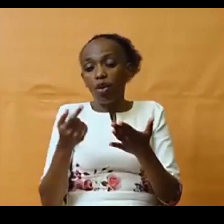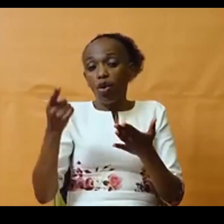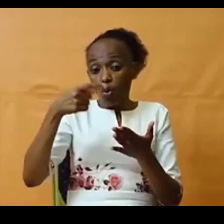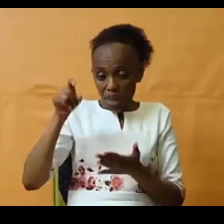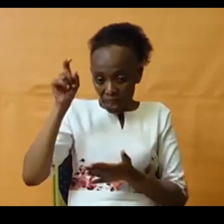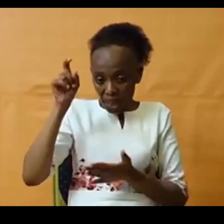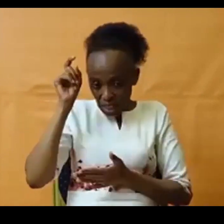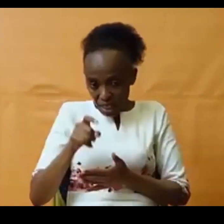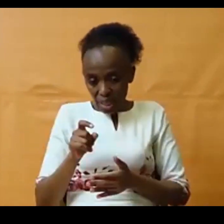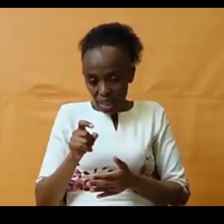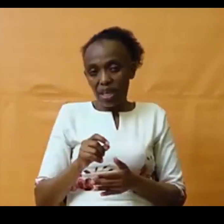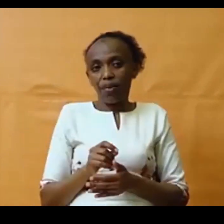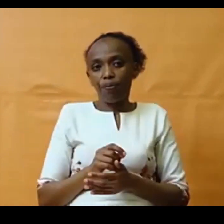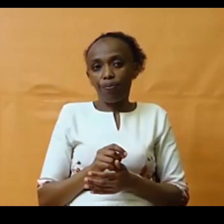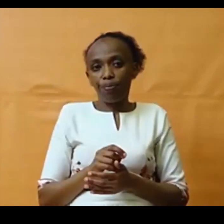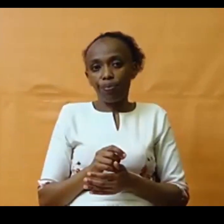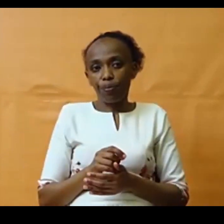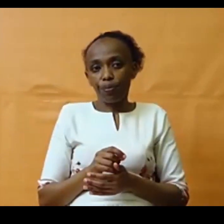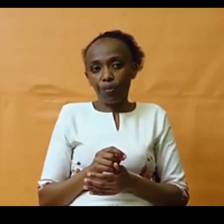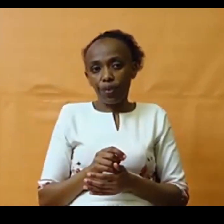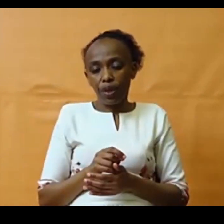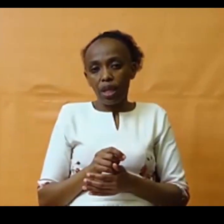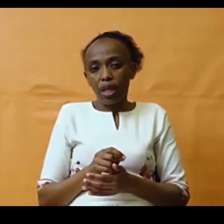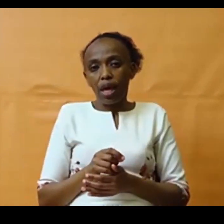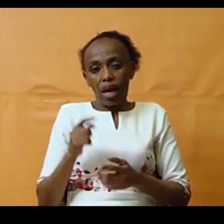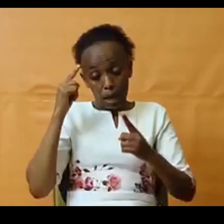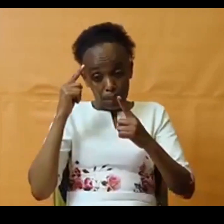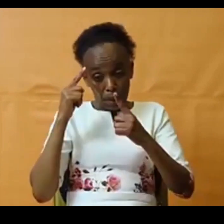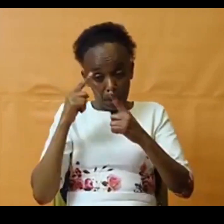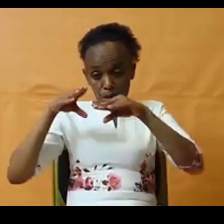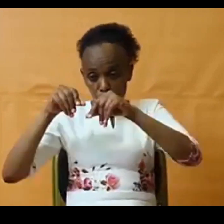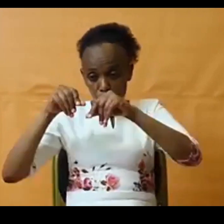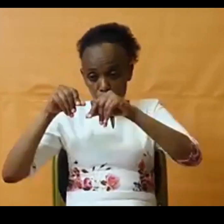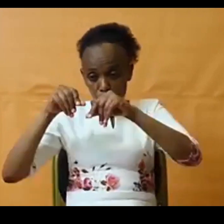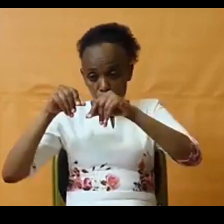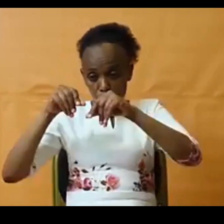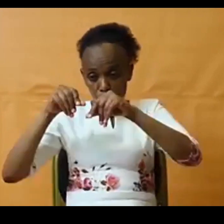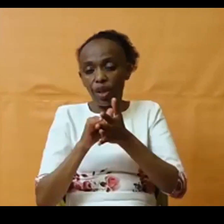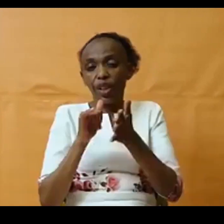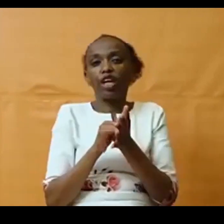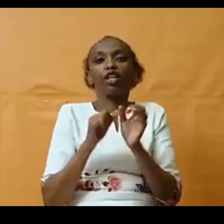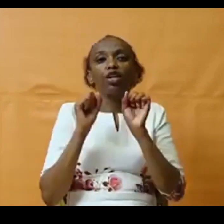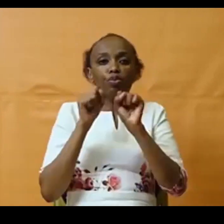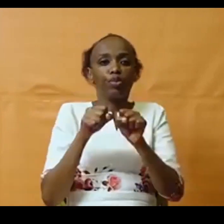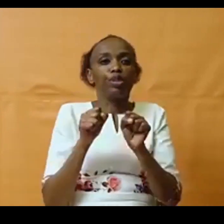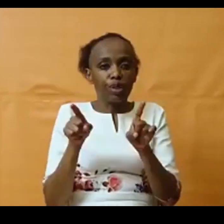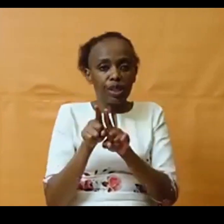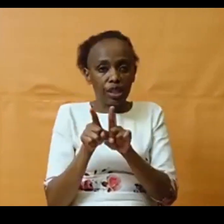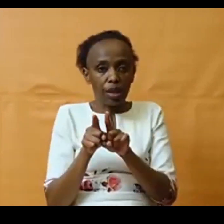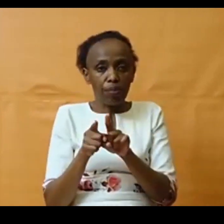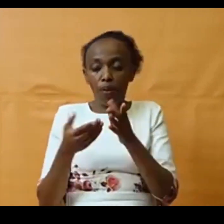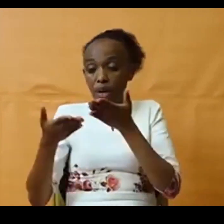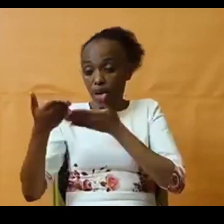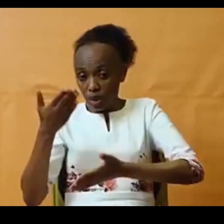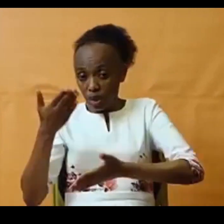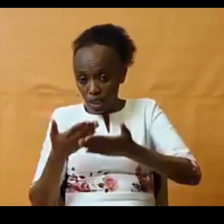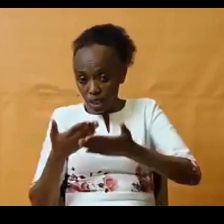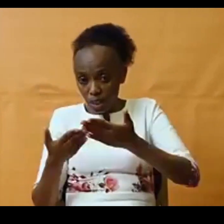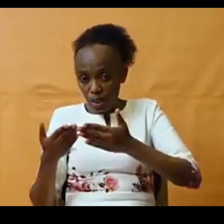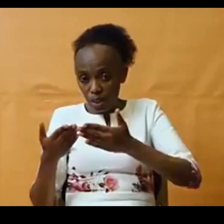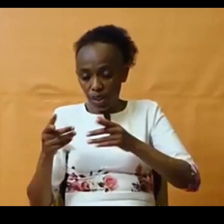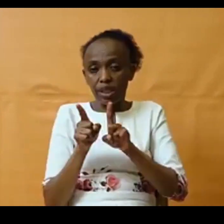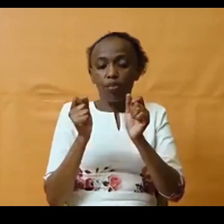very strong focus on that quality question, and that will also support our negotiations and work with China